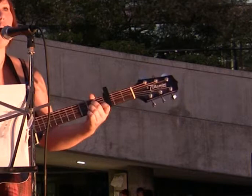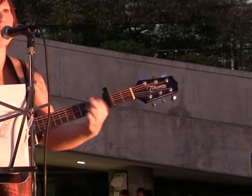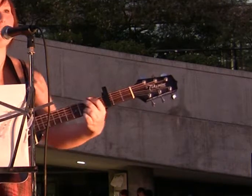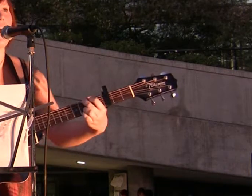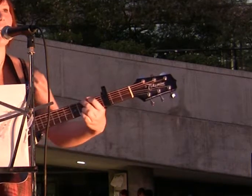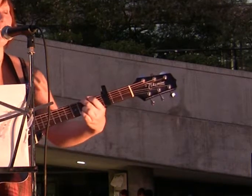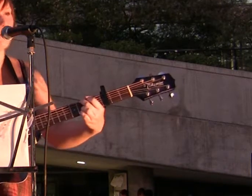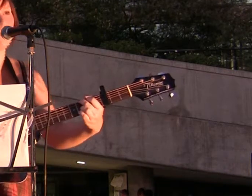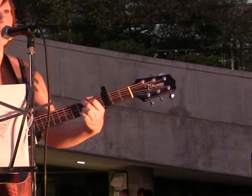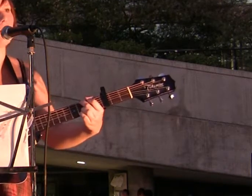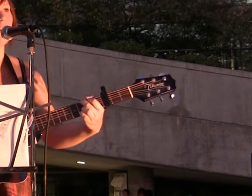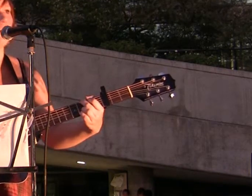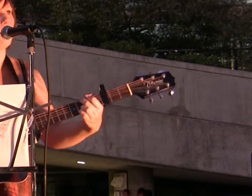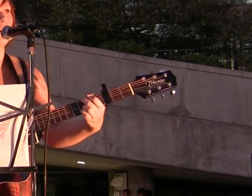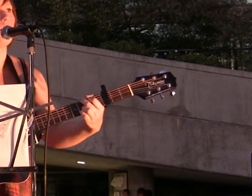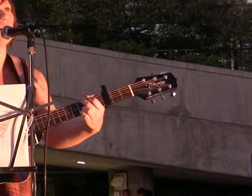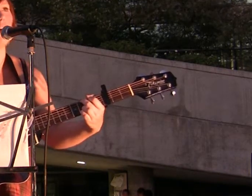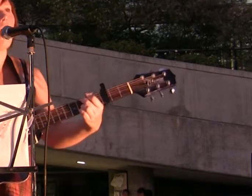much more with it.